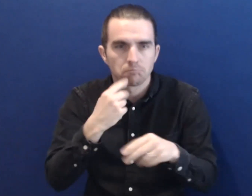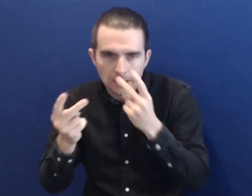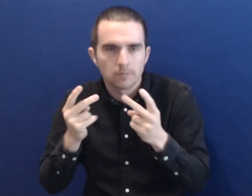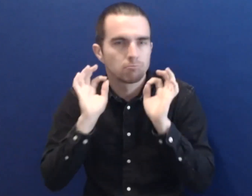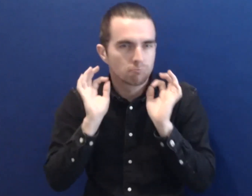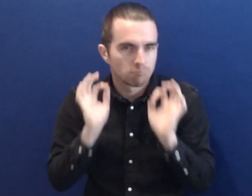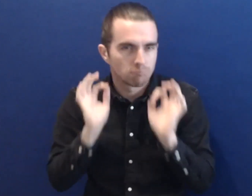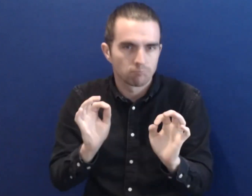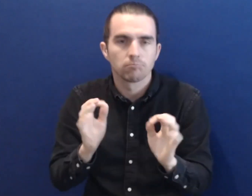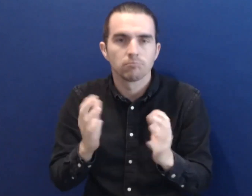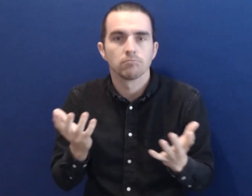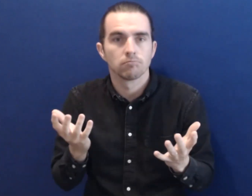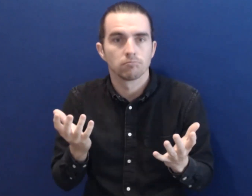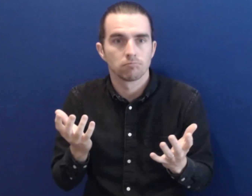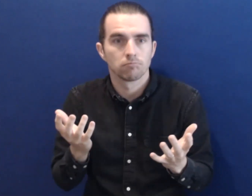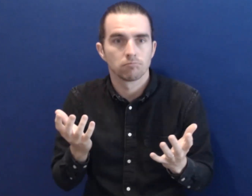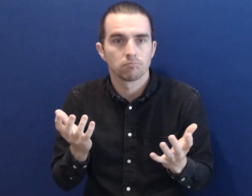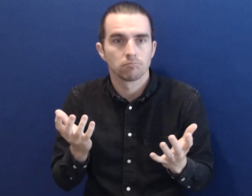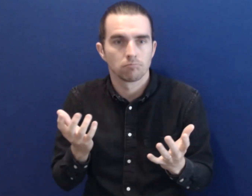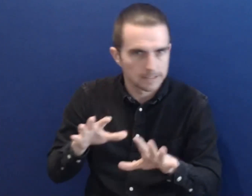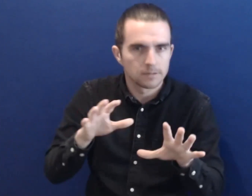to be talking on and share experience this evening.